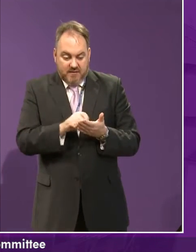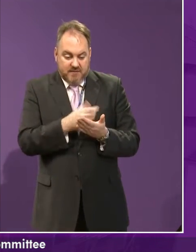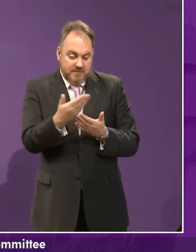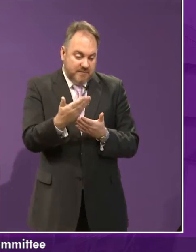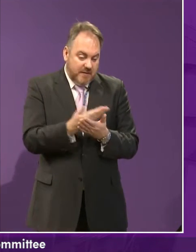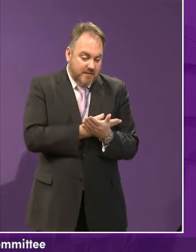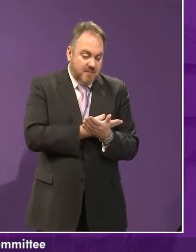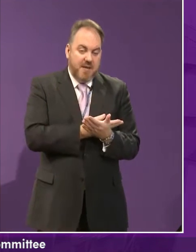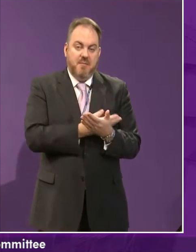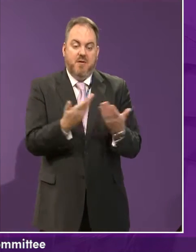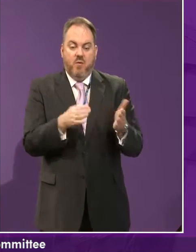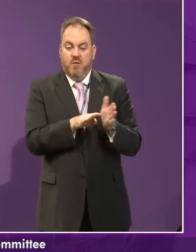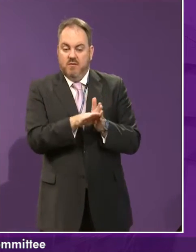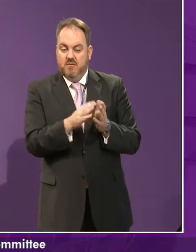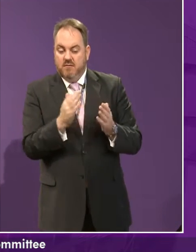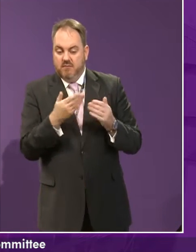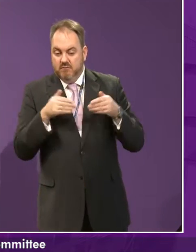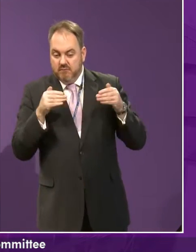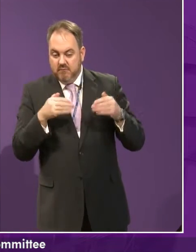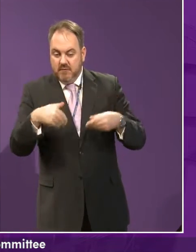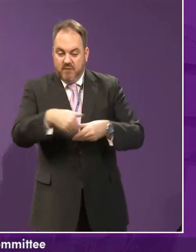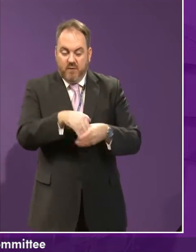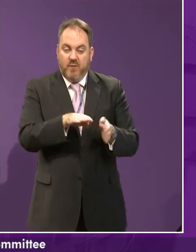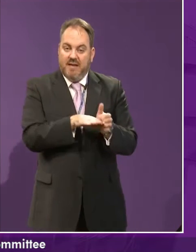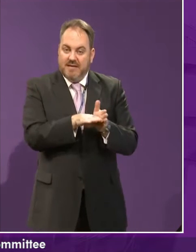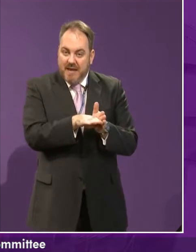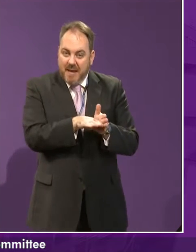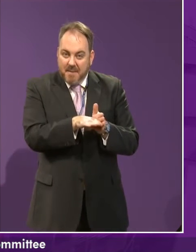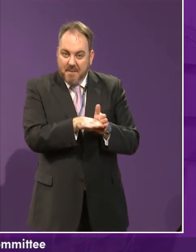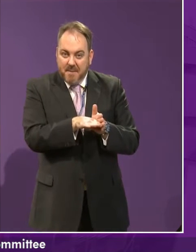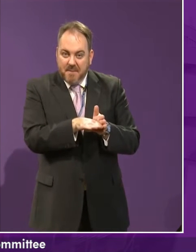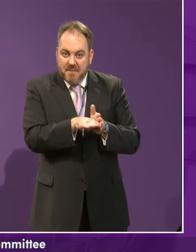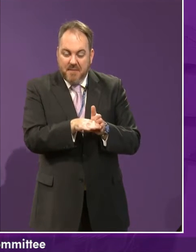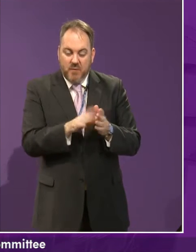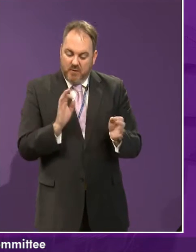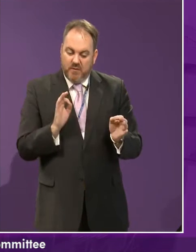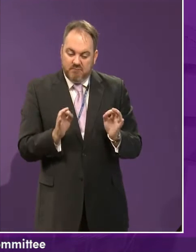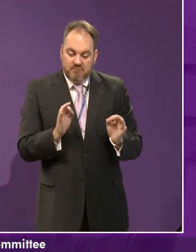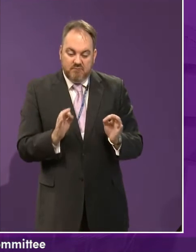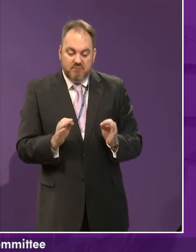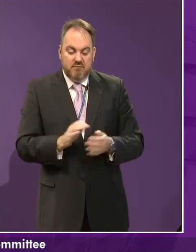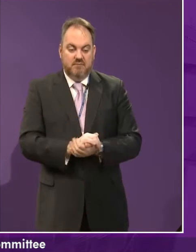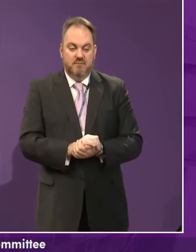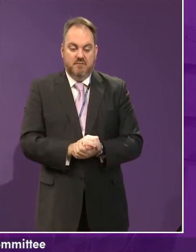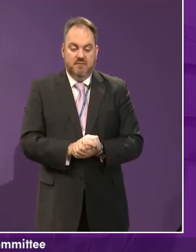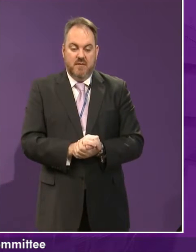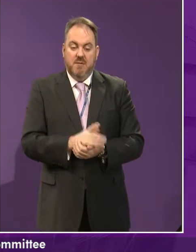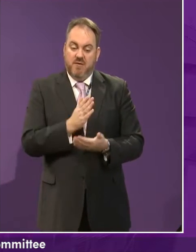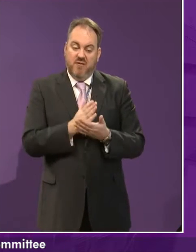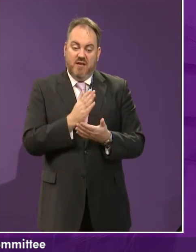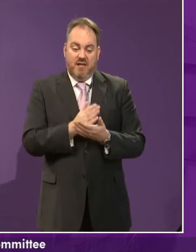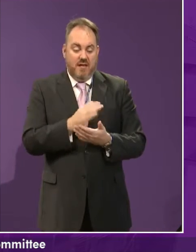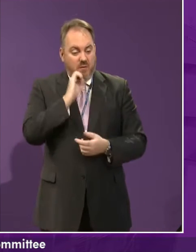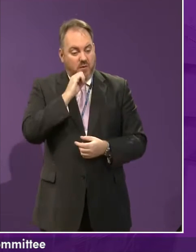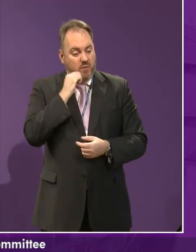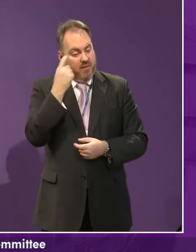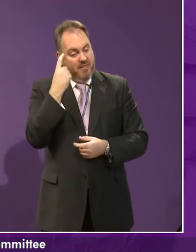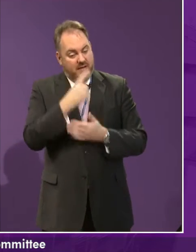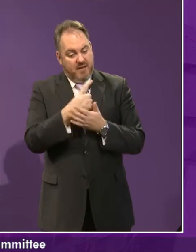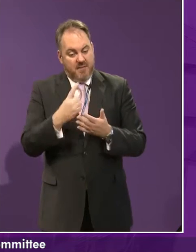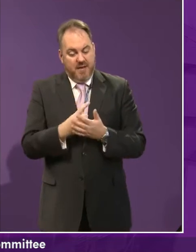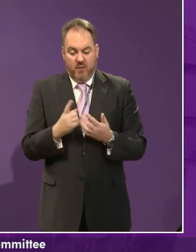areas, and slightly different from Jane because it's a different context, but we will look at different ways